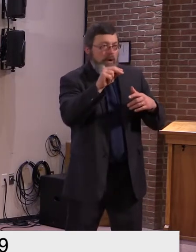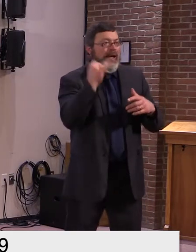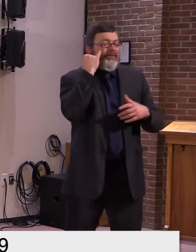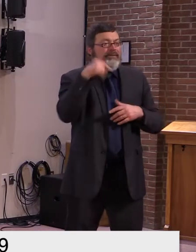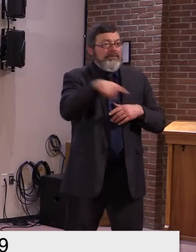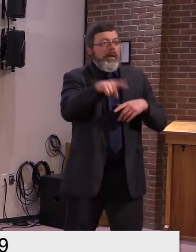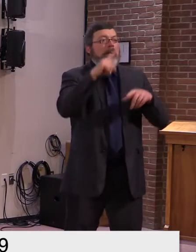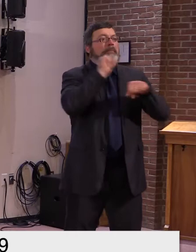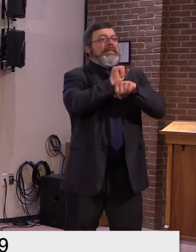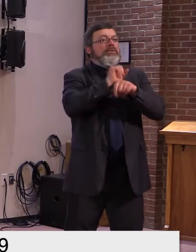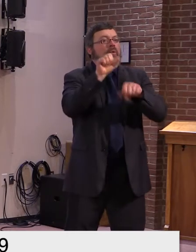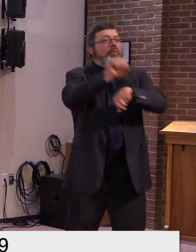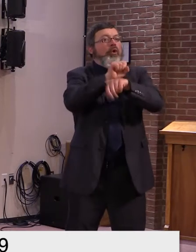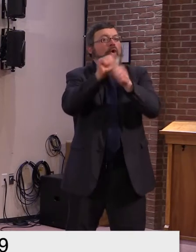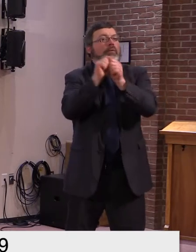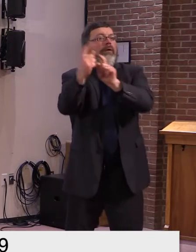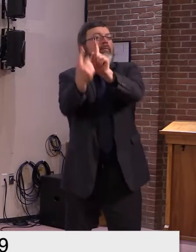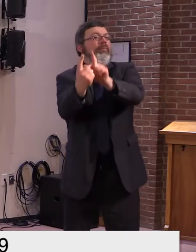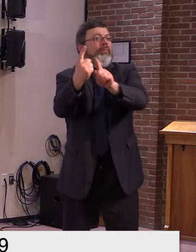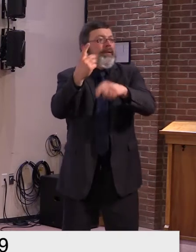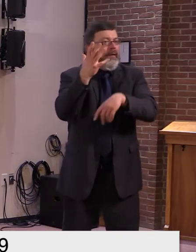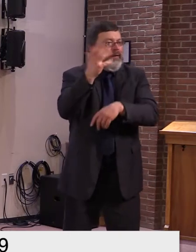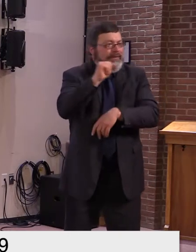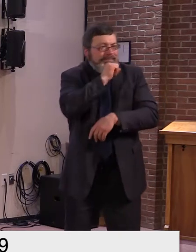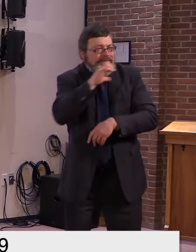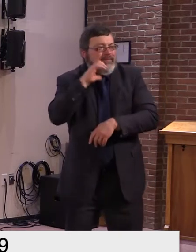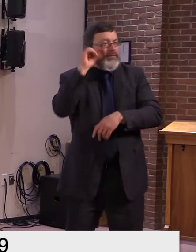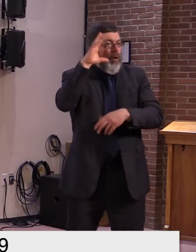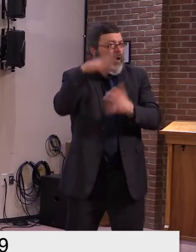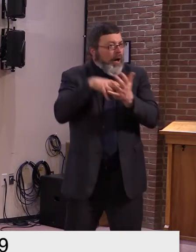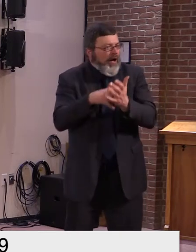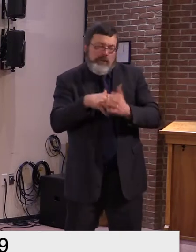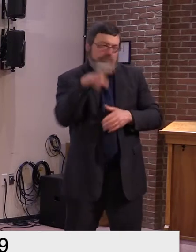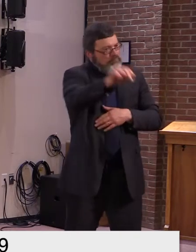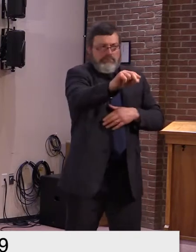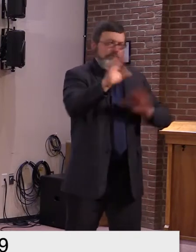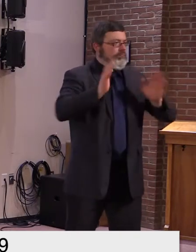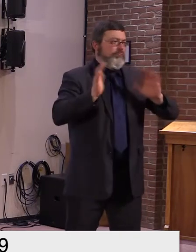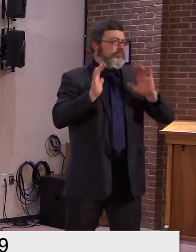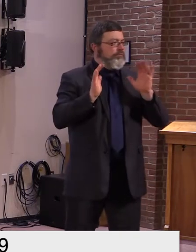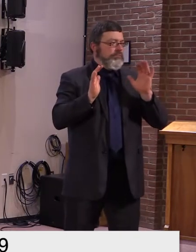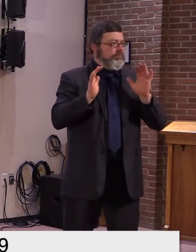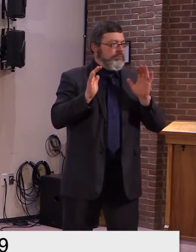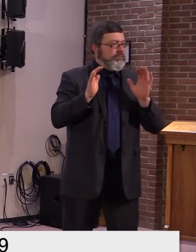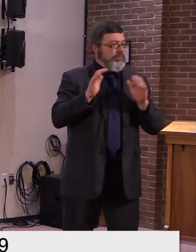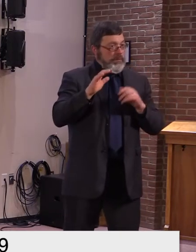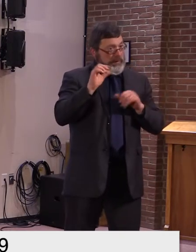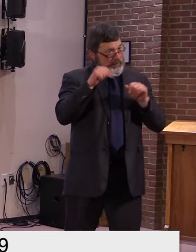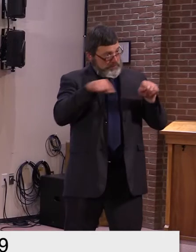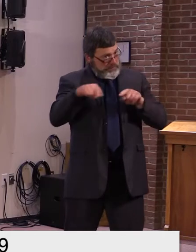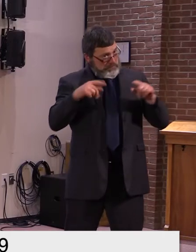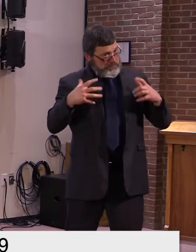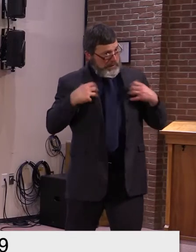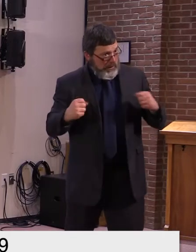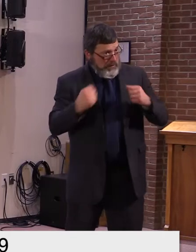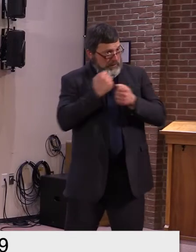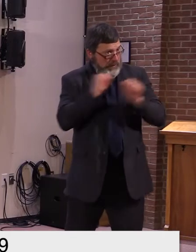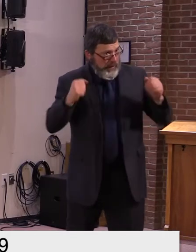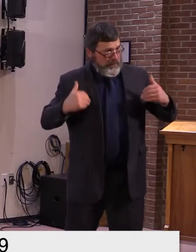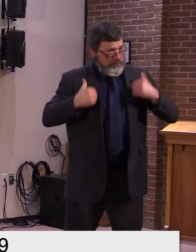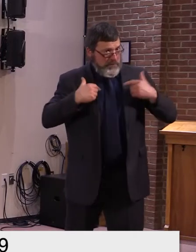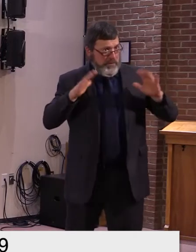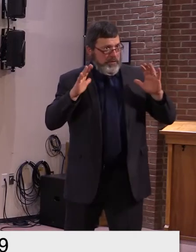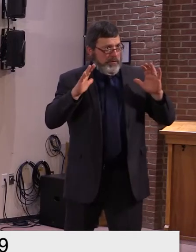to get tested 7 days afterwards. Testing is free and much easier than ever before. You can pre-register